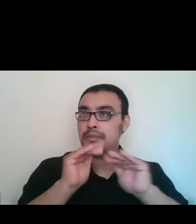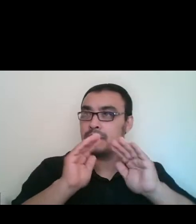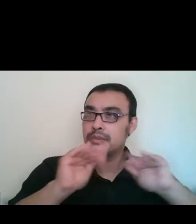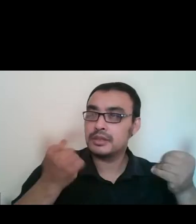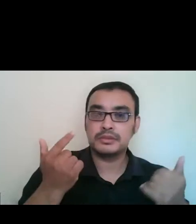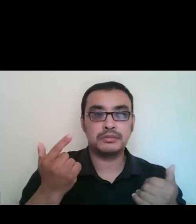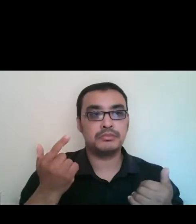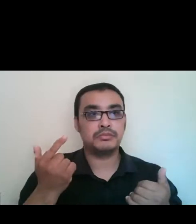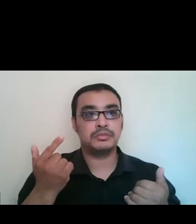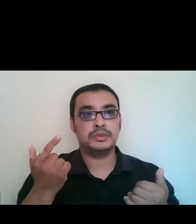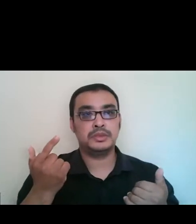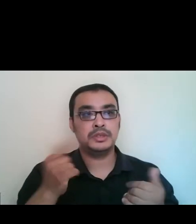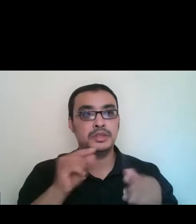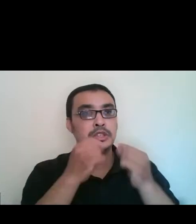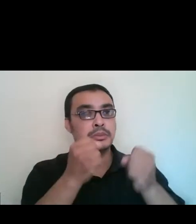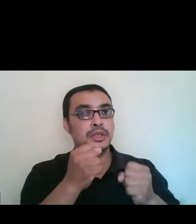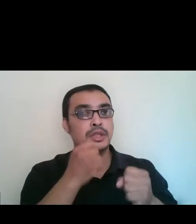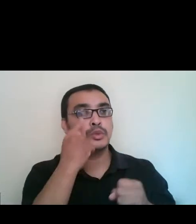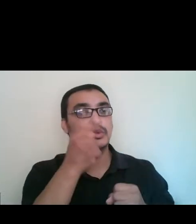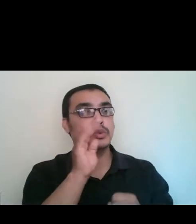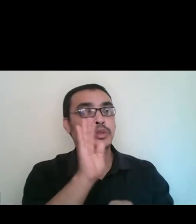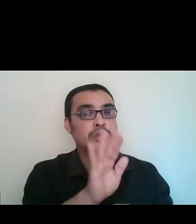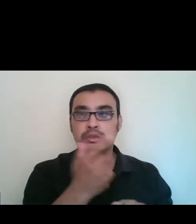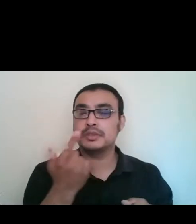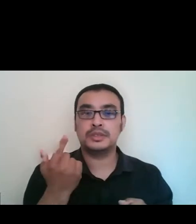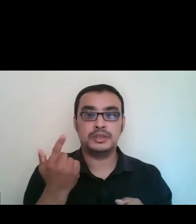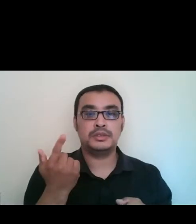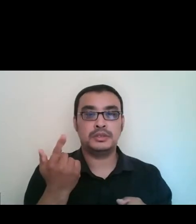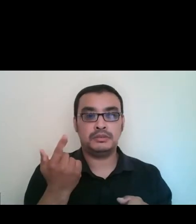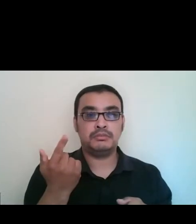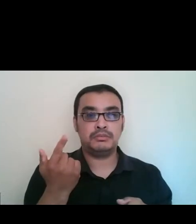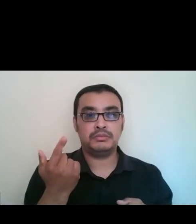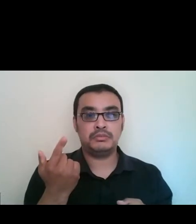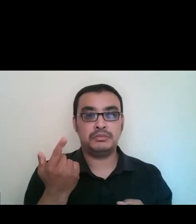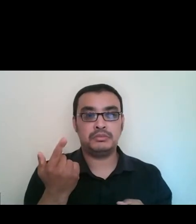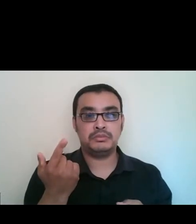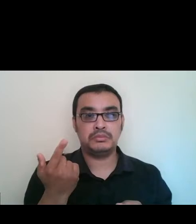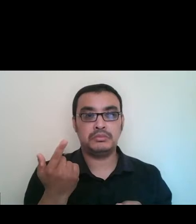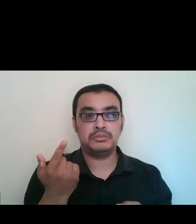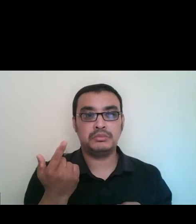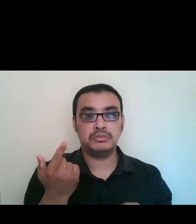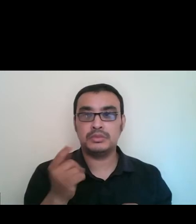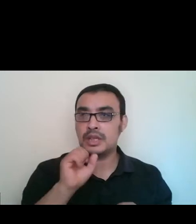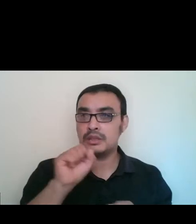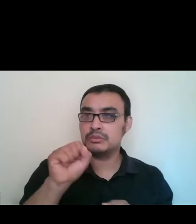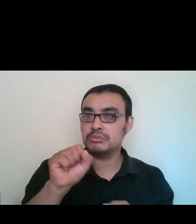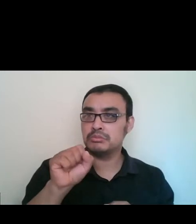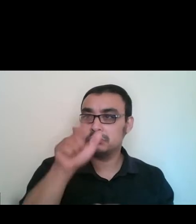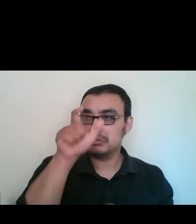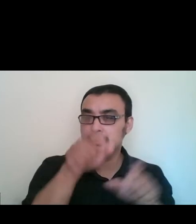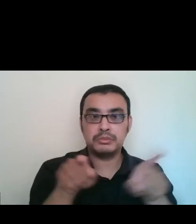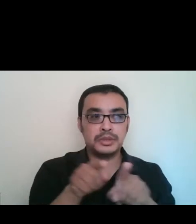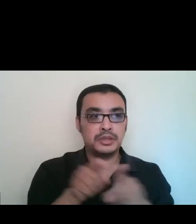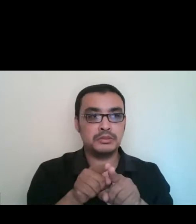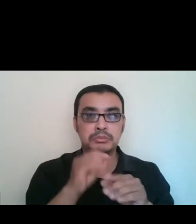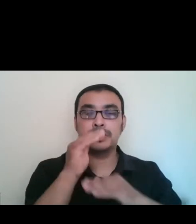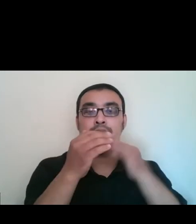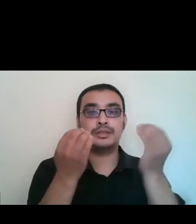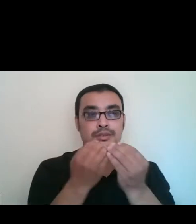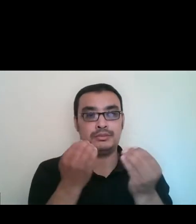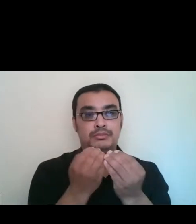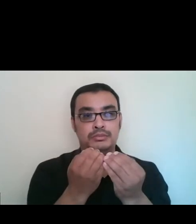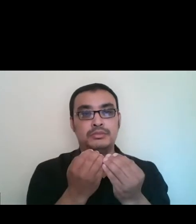who are capable enough of making themselves heard in